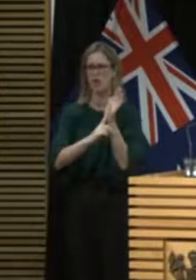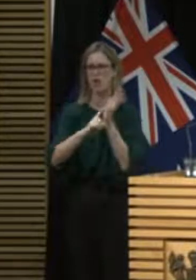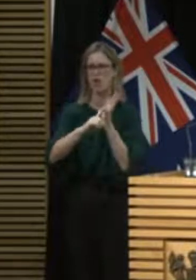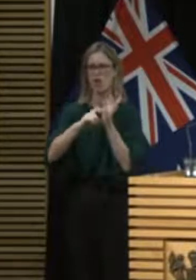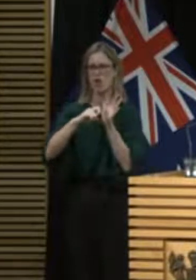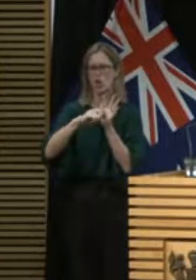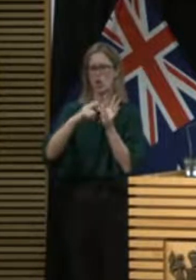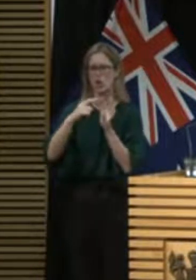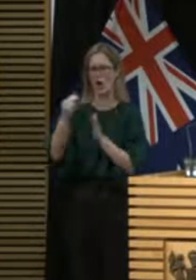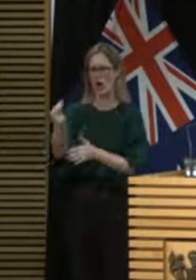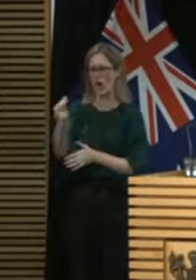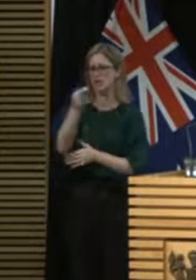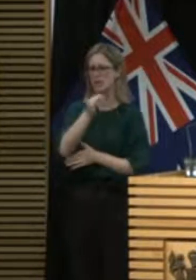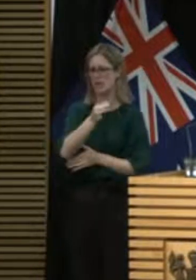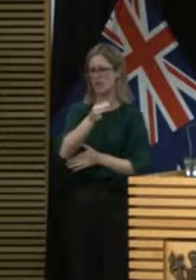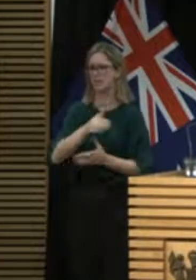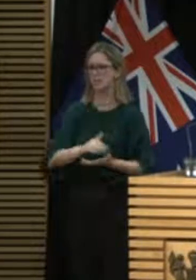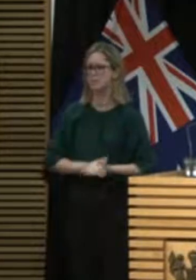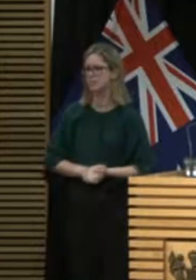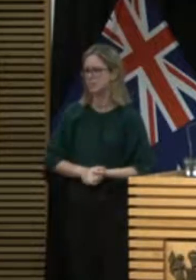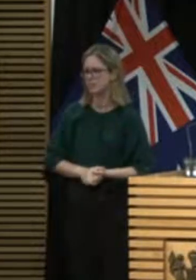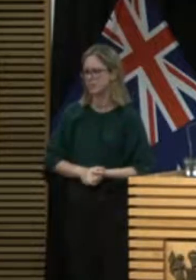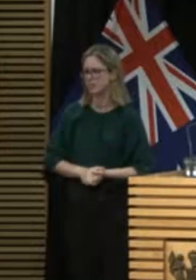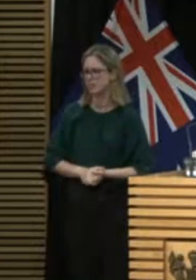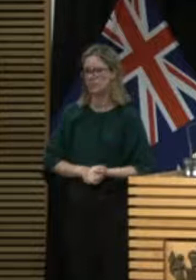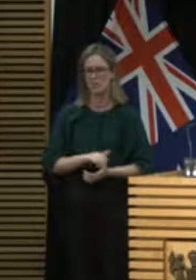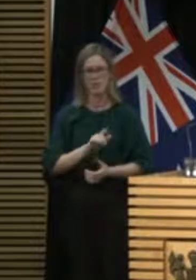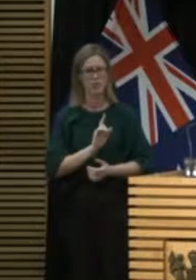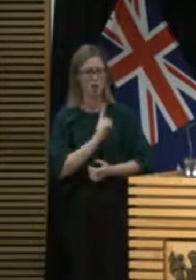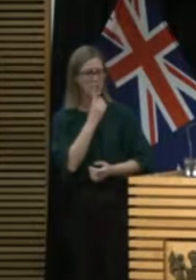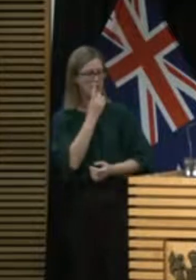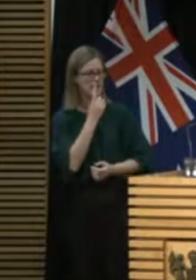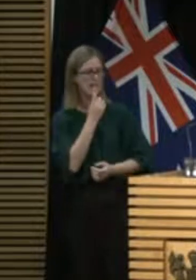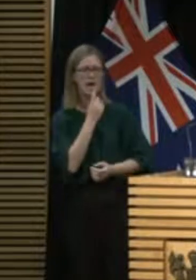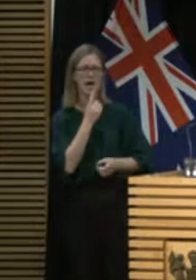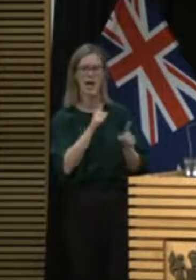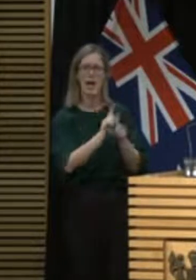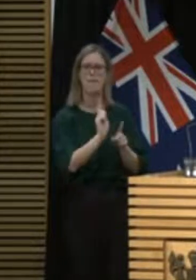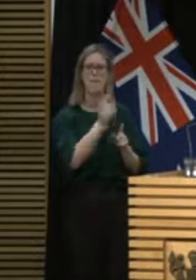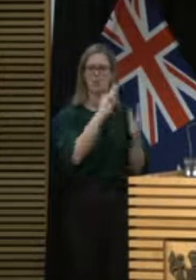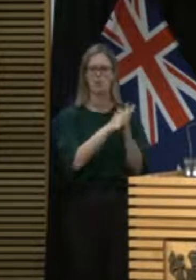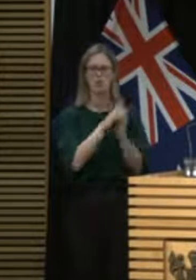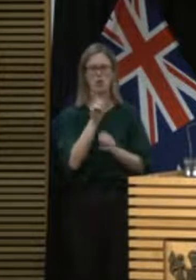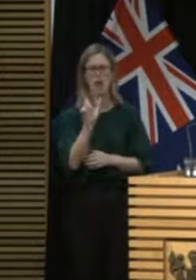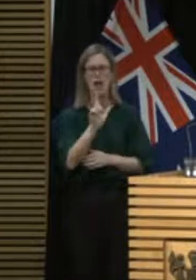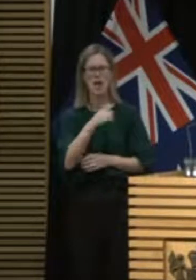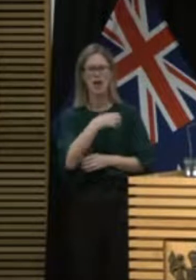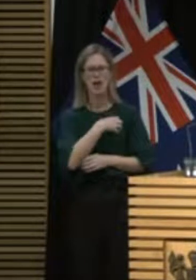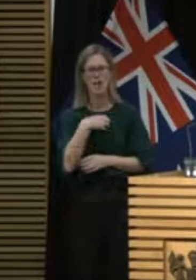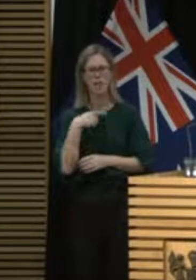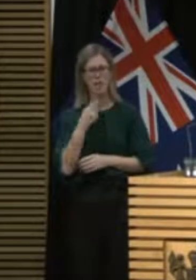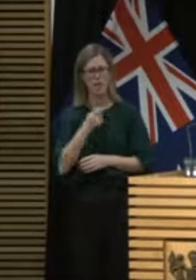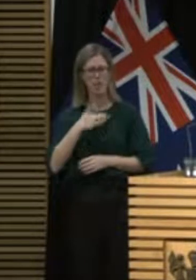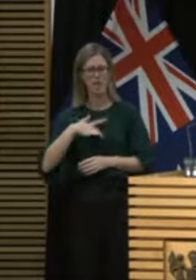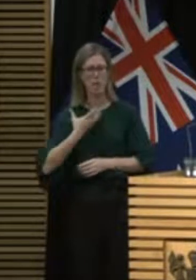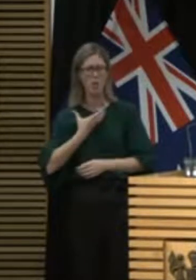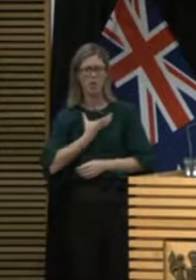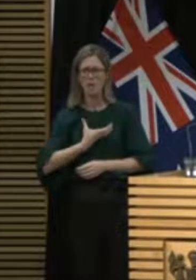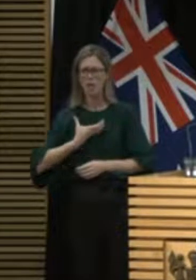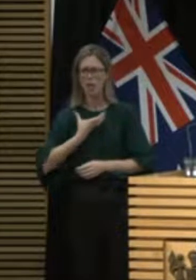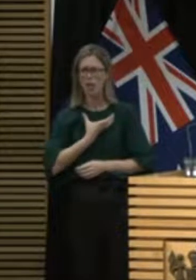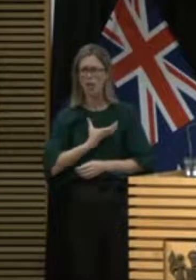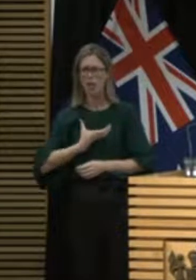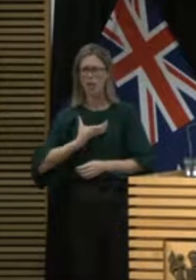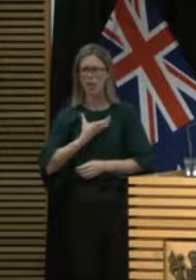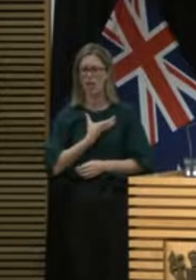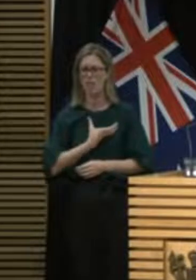to the tallies, and then over to Ben, and then Prime Jason. Minister and Mr Woods, obviously you're a Labour government. How comfortable are you with the